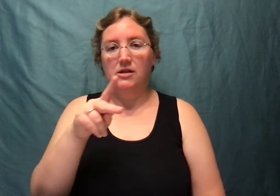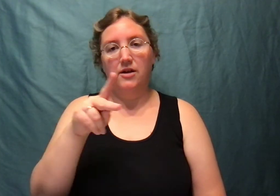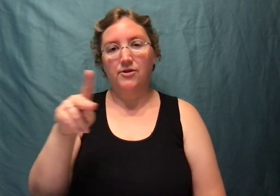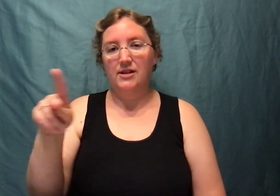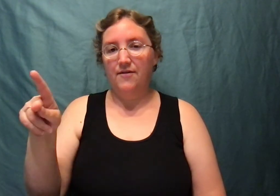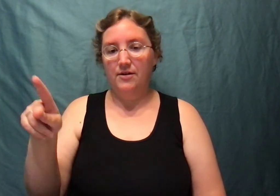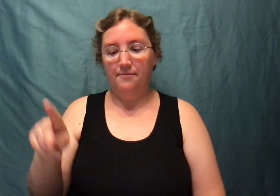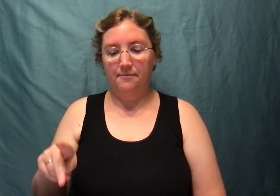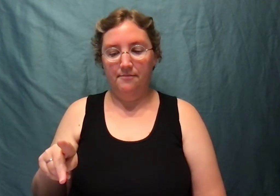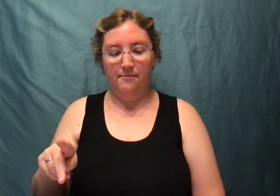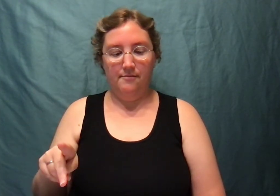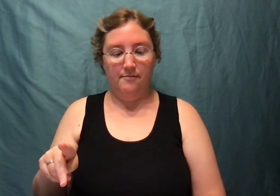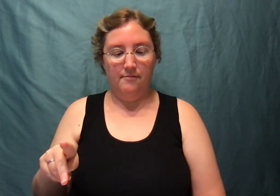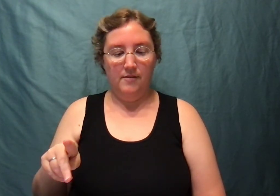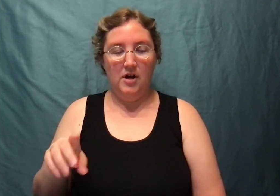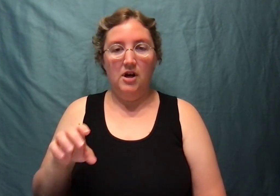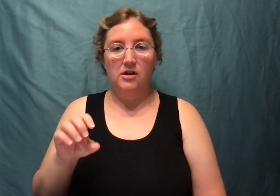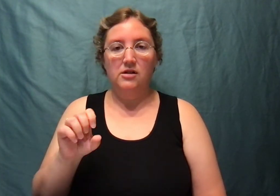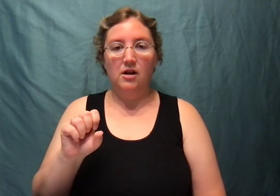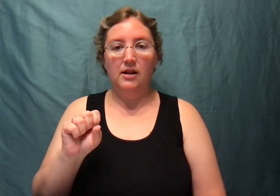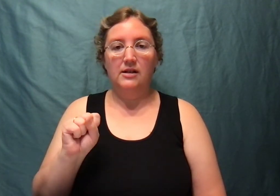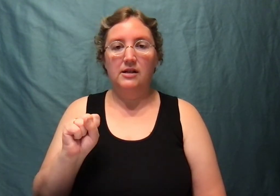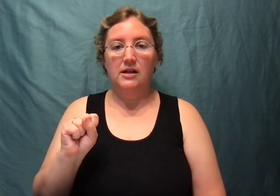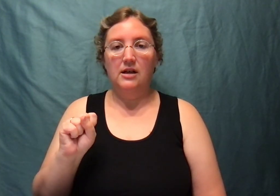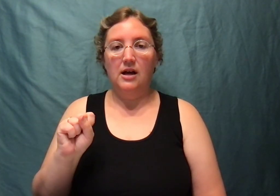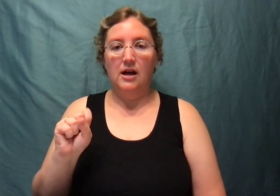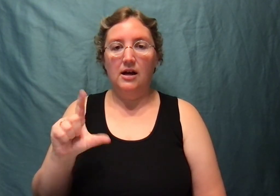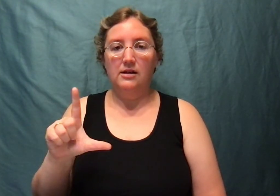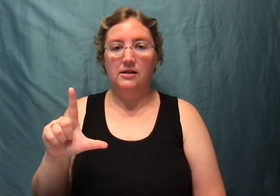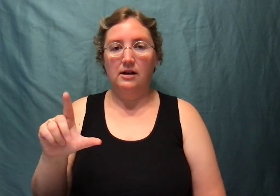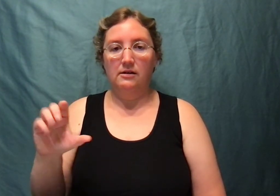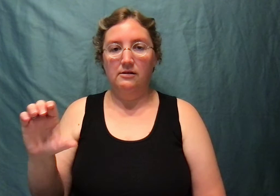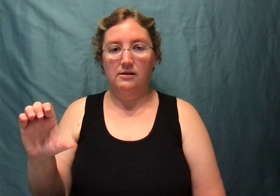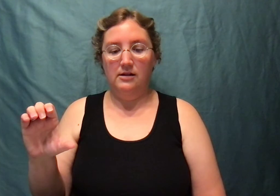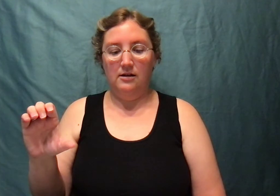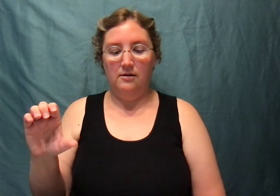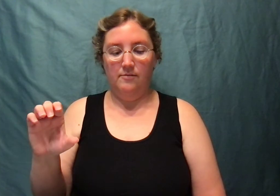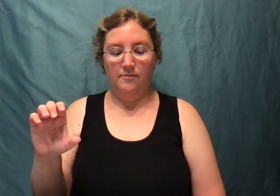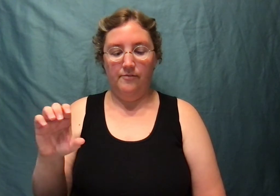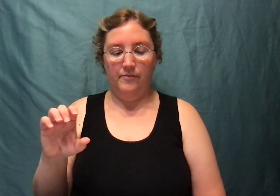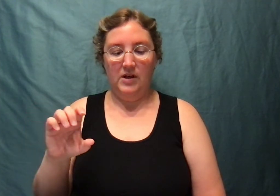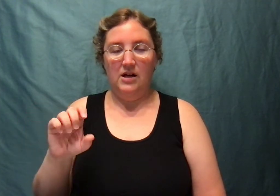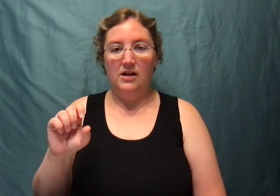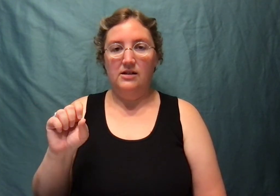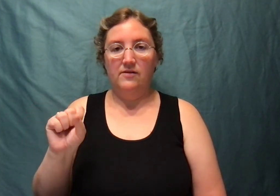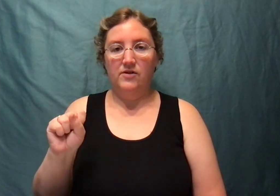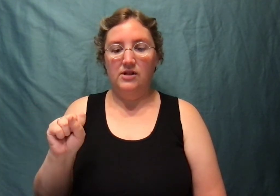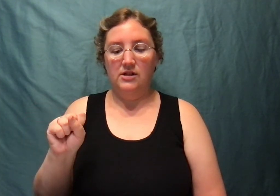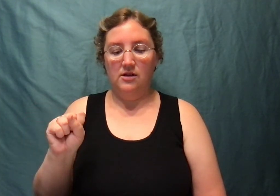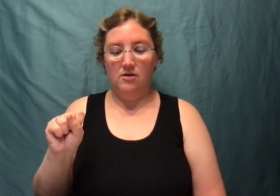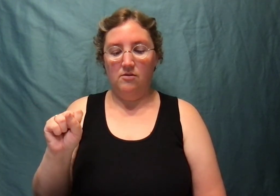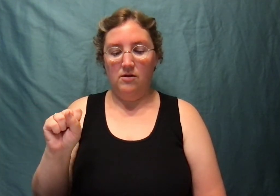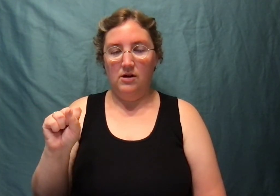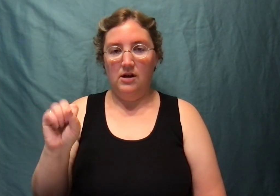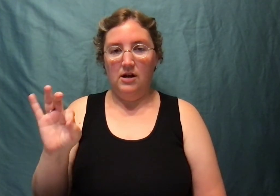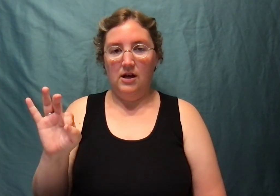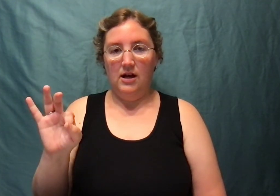another 7, Salt Lake City, SLC, San Francisco,